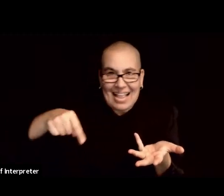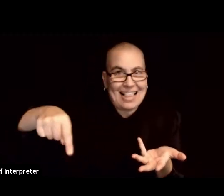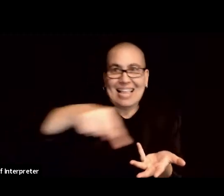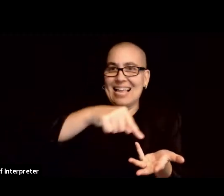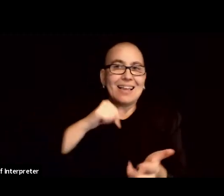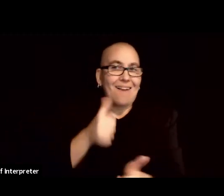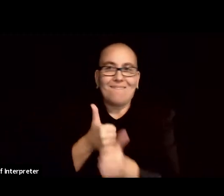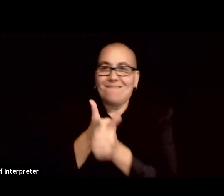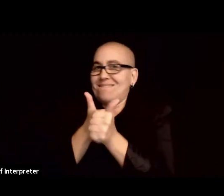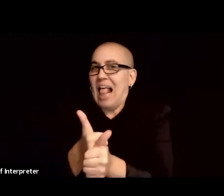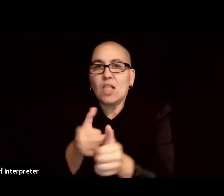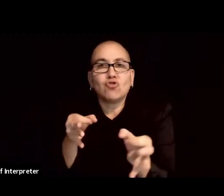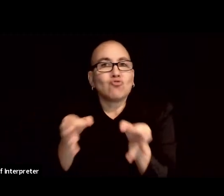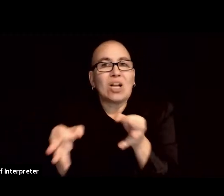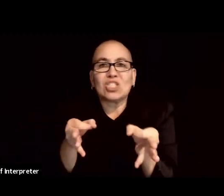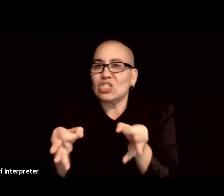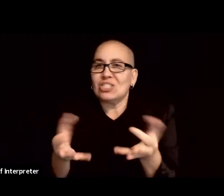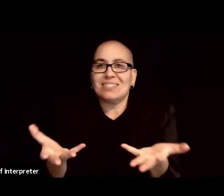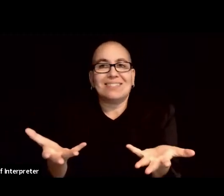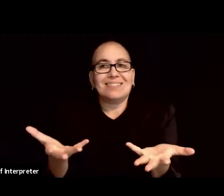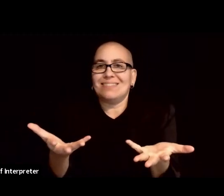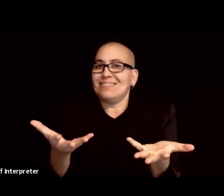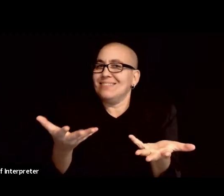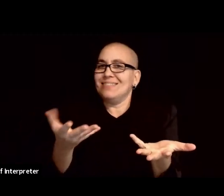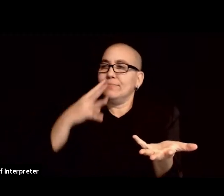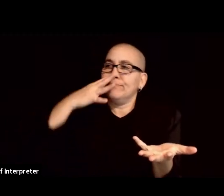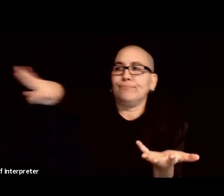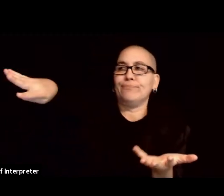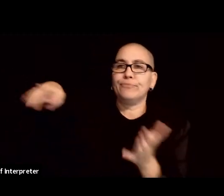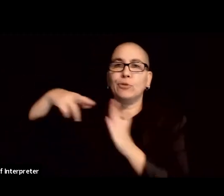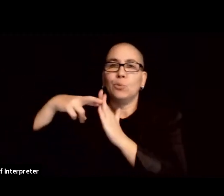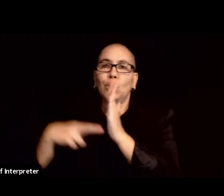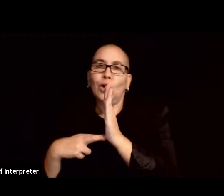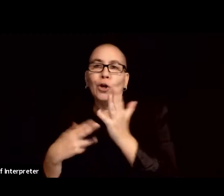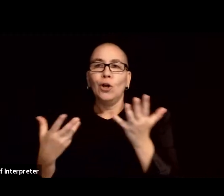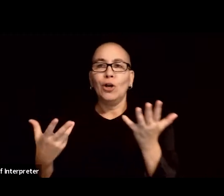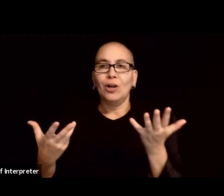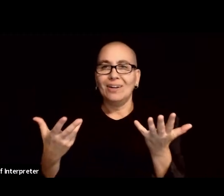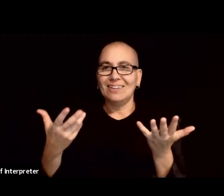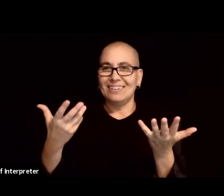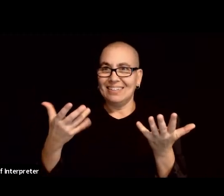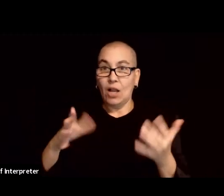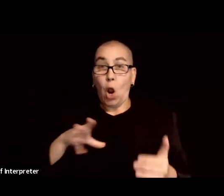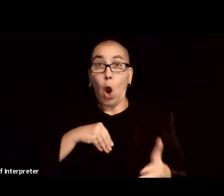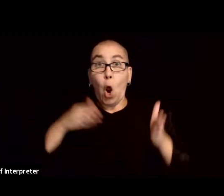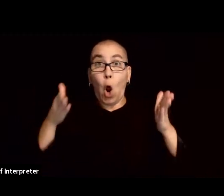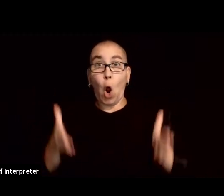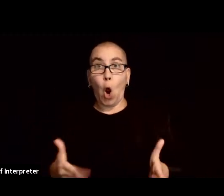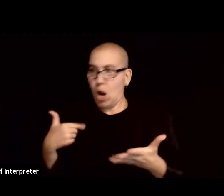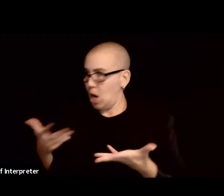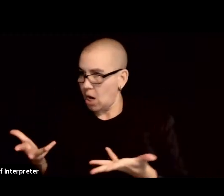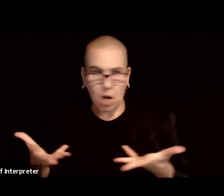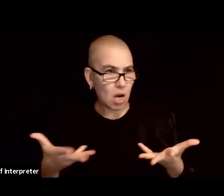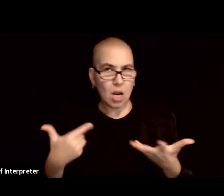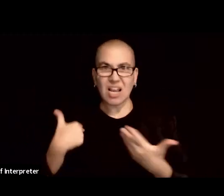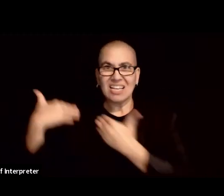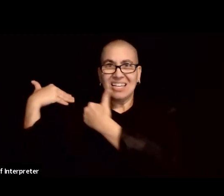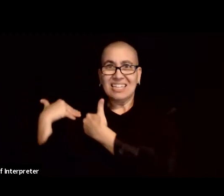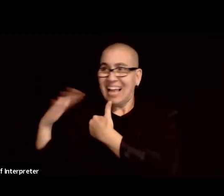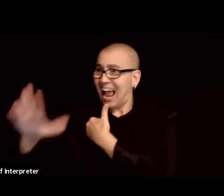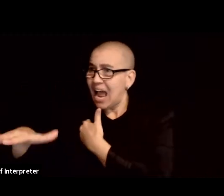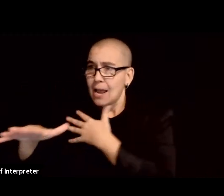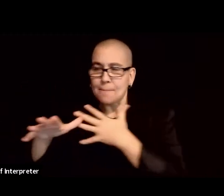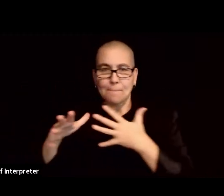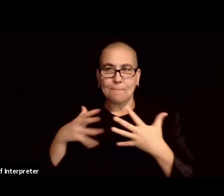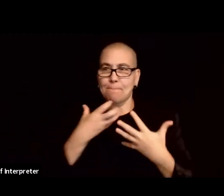be ignoring the guidance, and it puts them as an operator in a really challenging position as well. So I think it